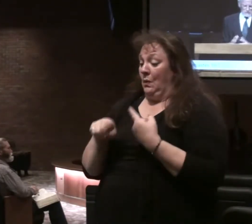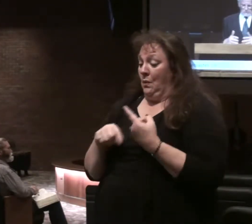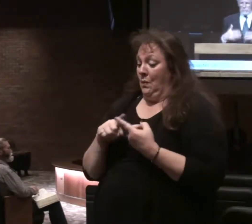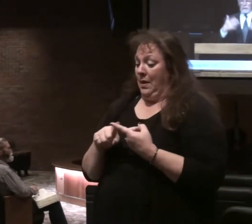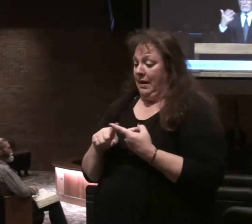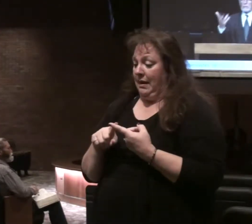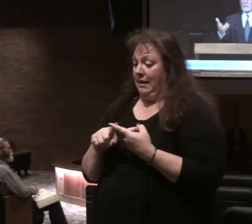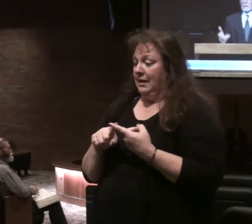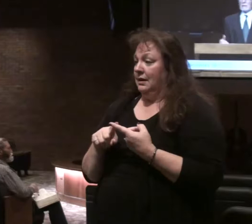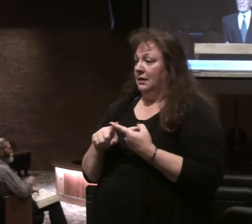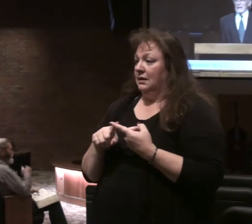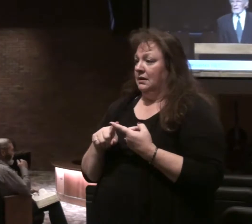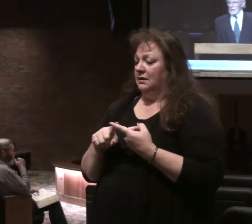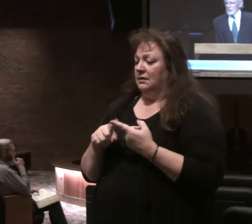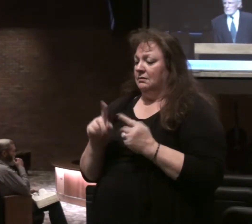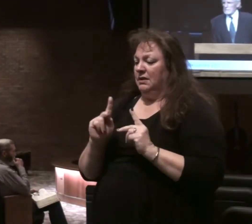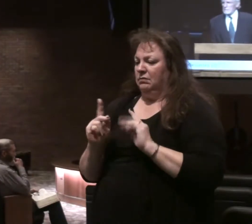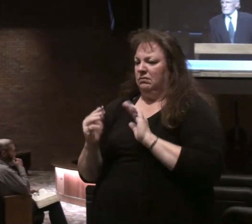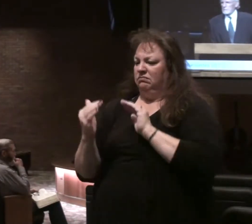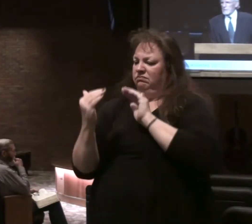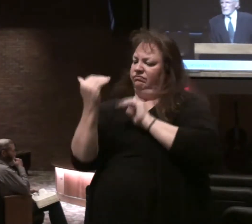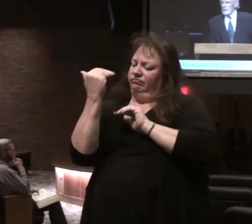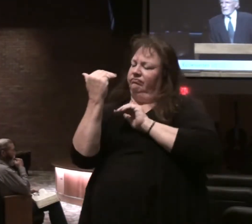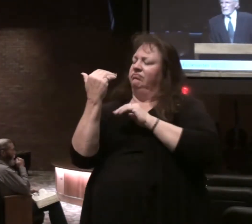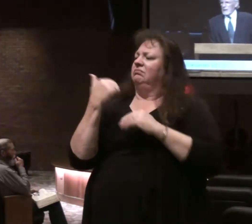when we are treated unfairly,